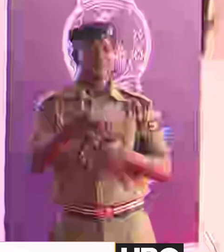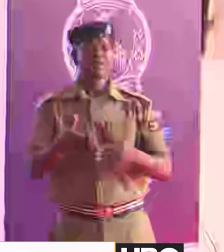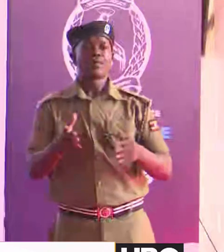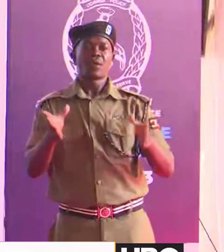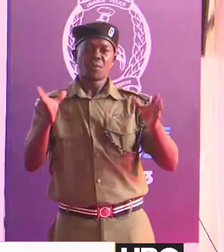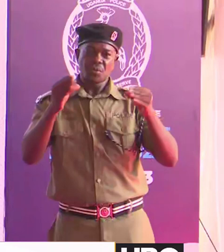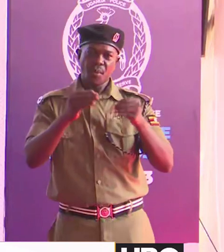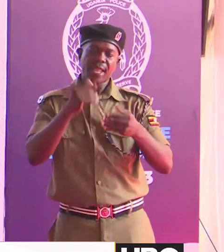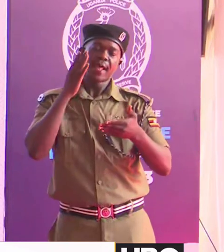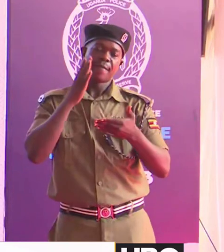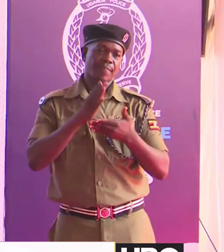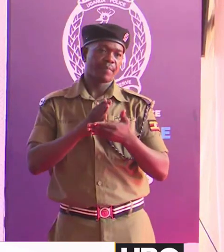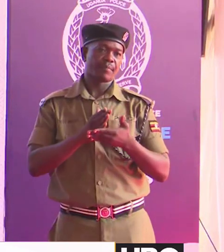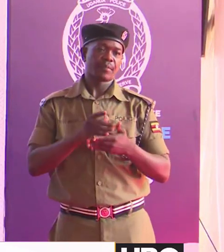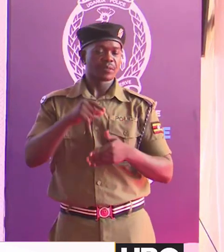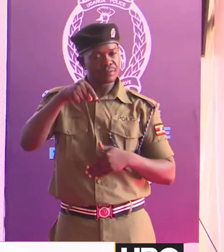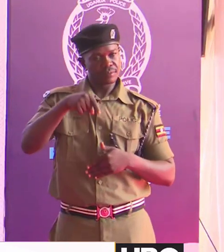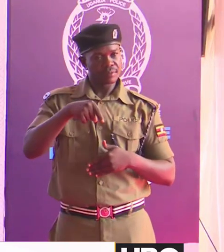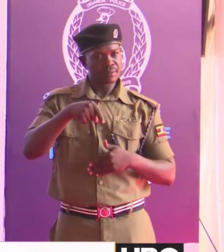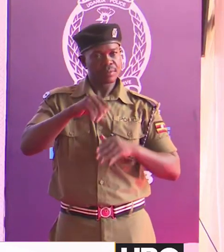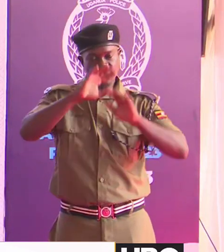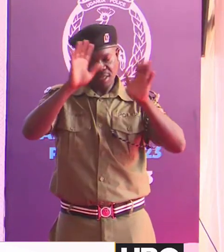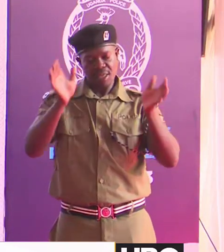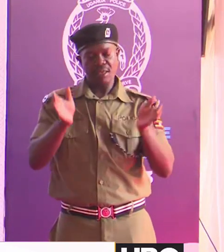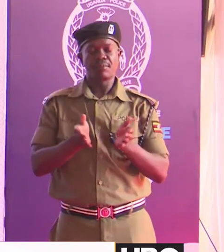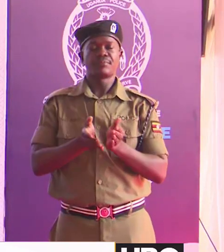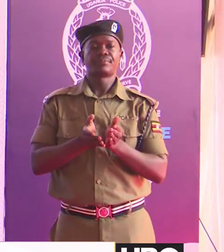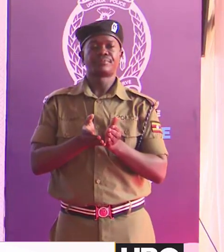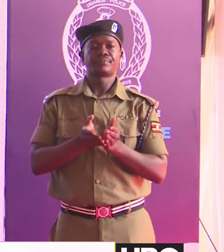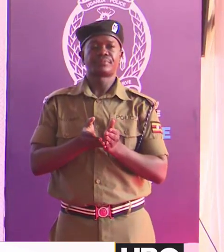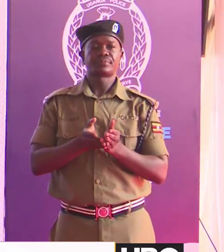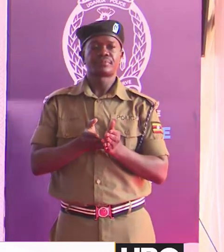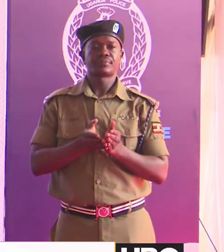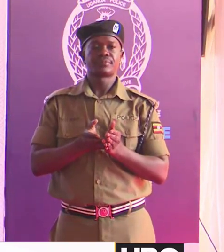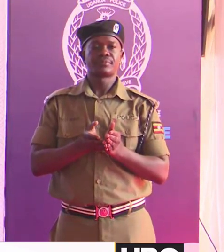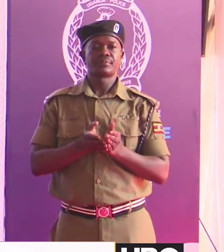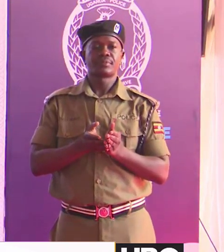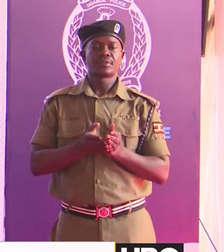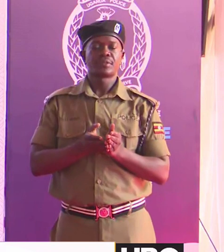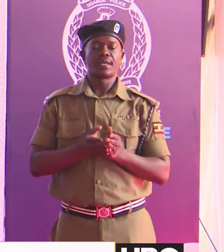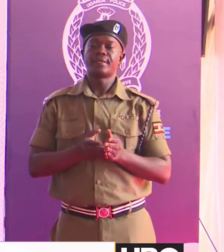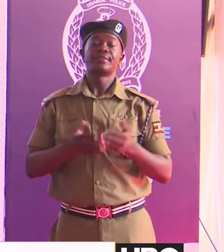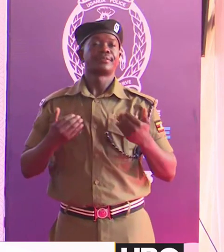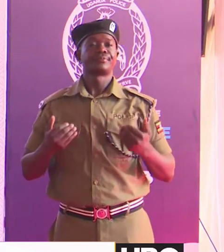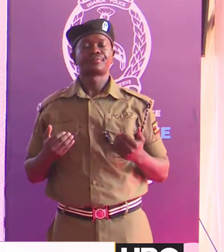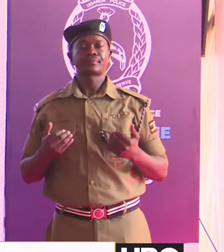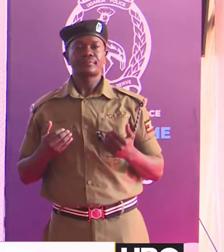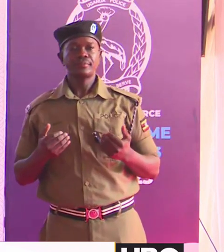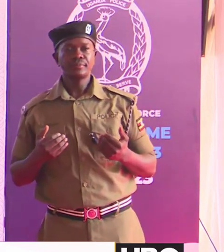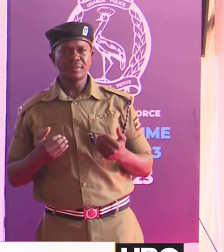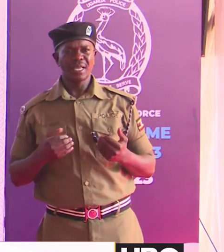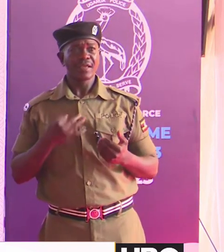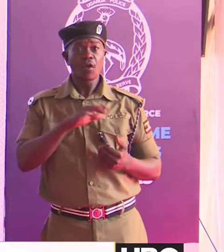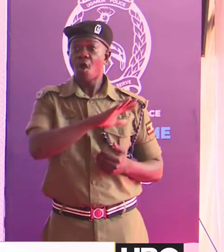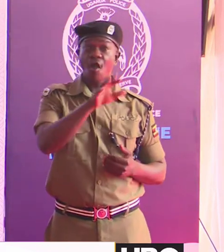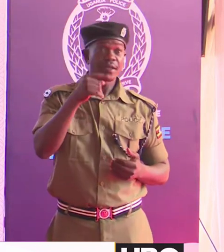our presentation to the public. Now, as you may realize from the speech